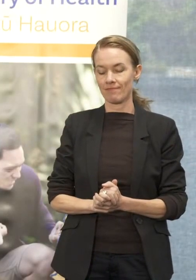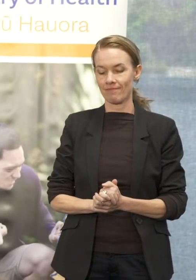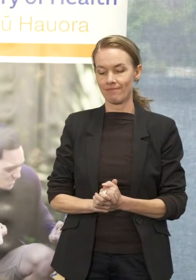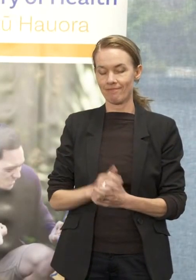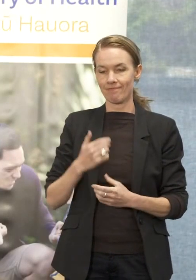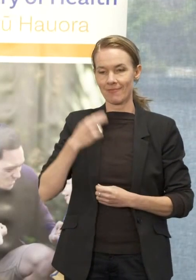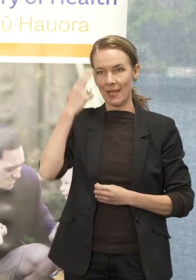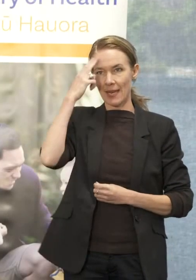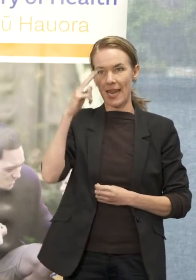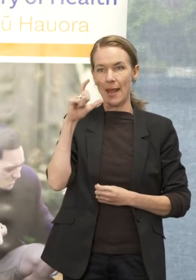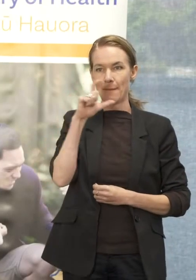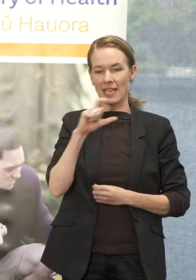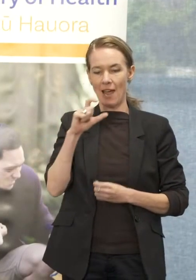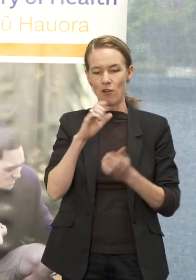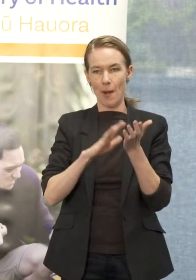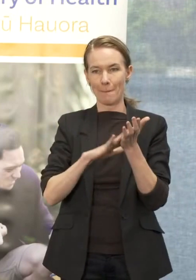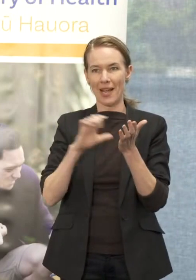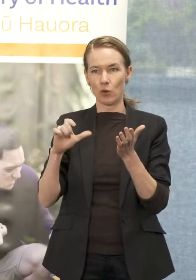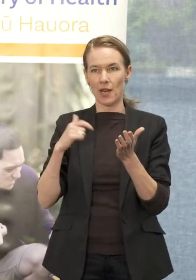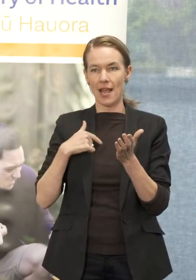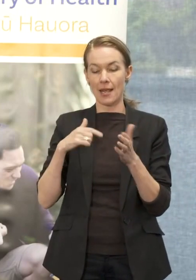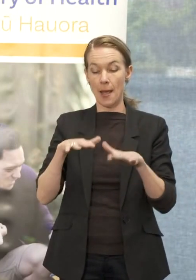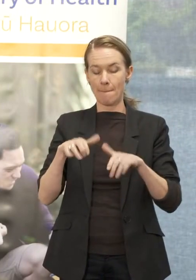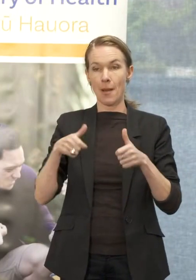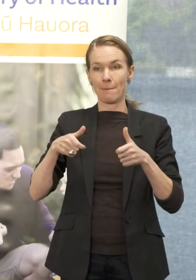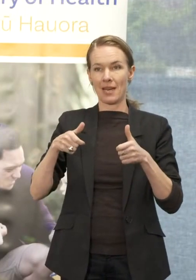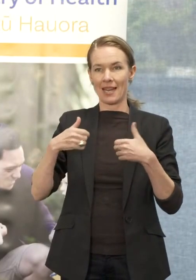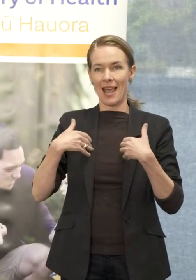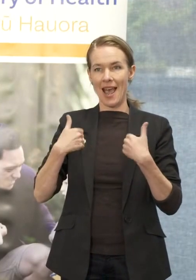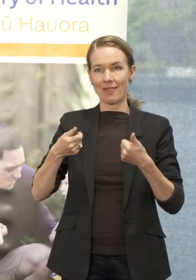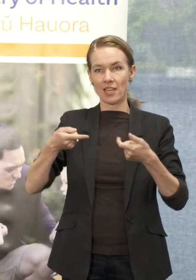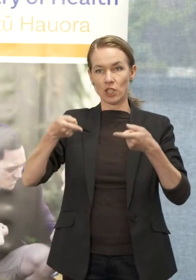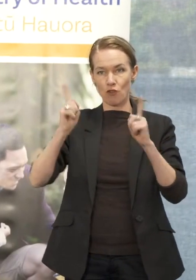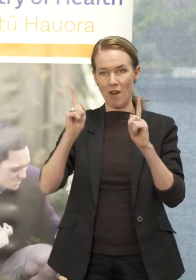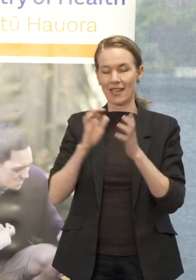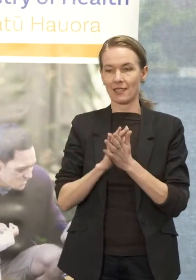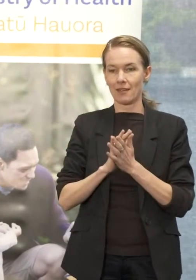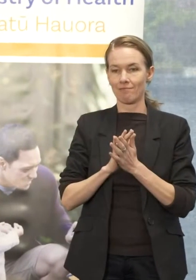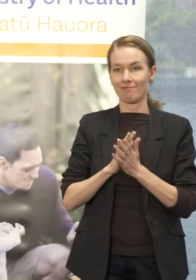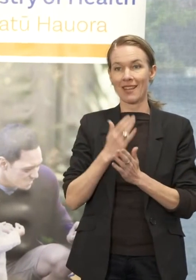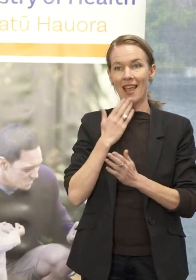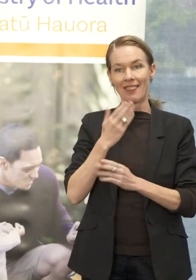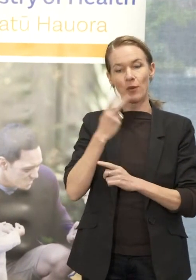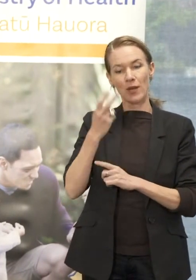I'm Caroline McElnay, Director of Public Health. Thank you for coming again.